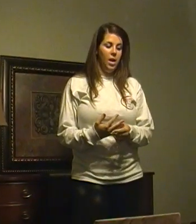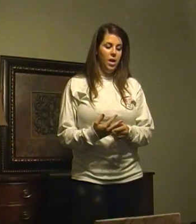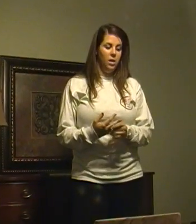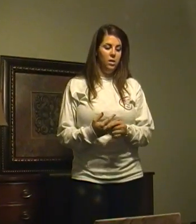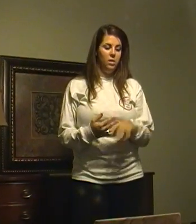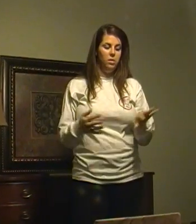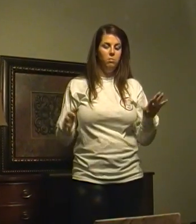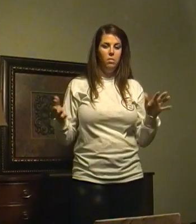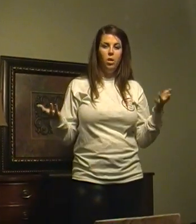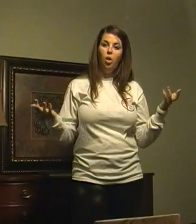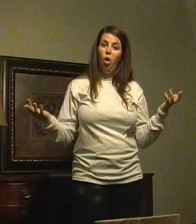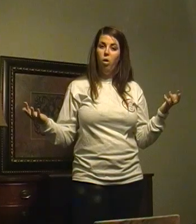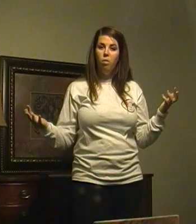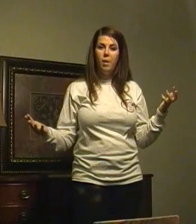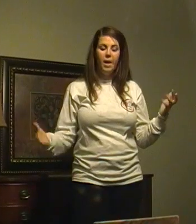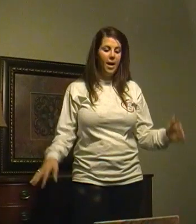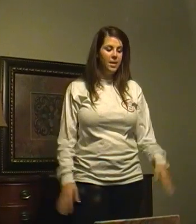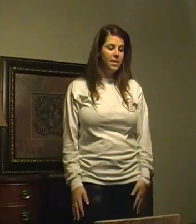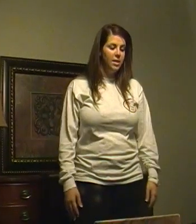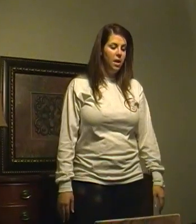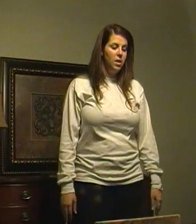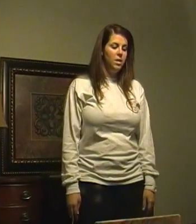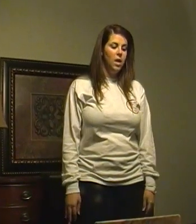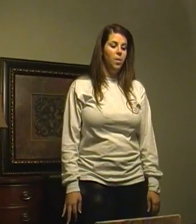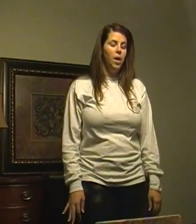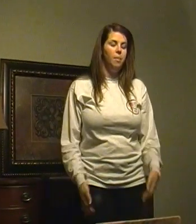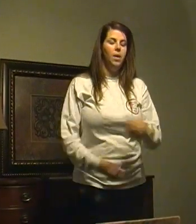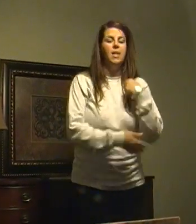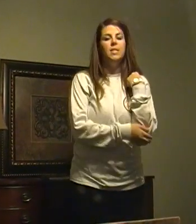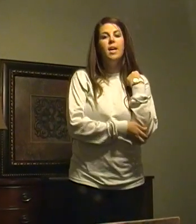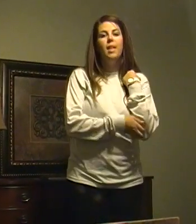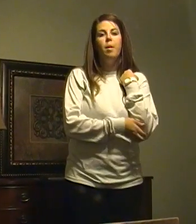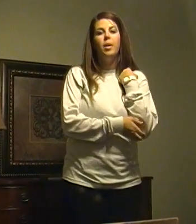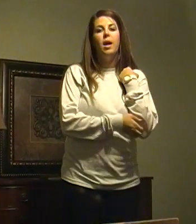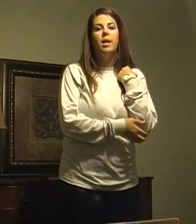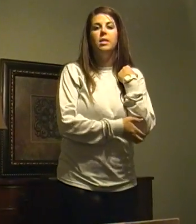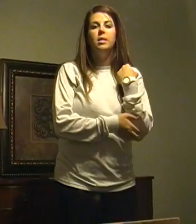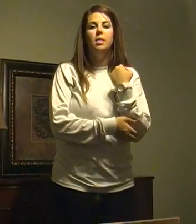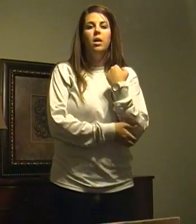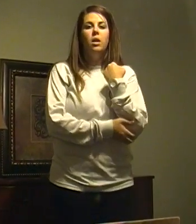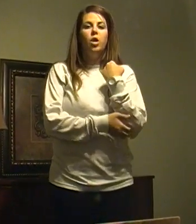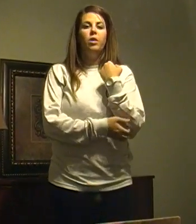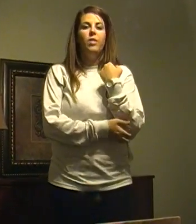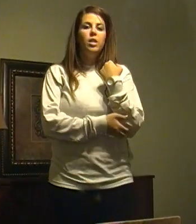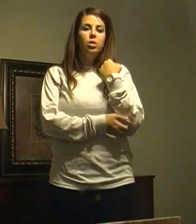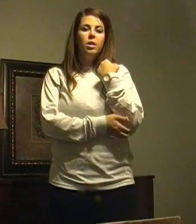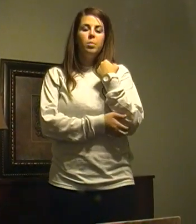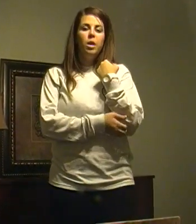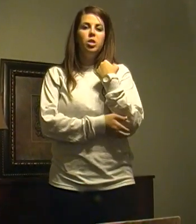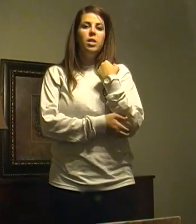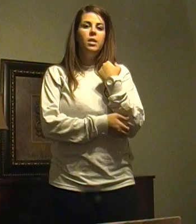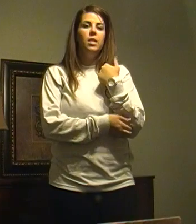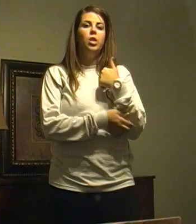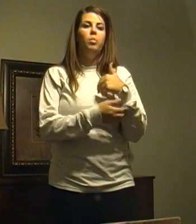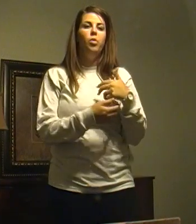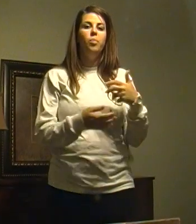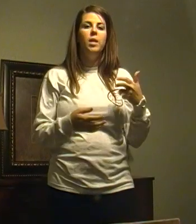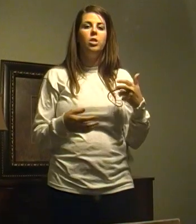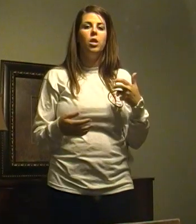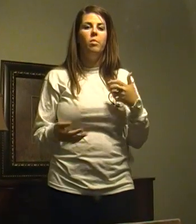very calm, I guess. So I say that because your facial expressions and your movements are going to be